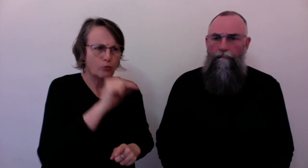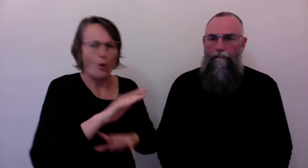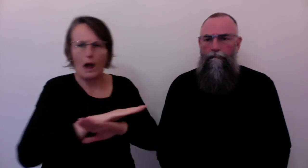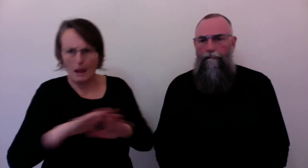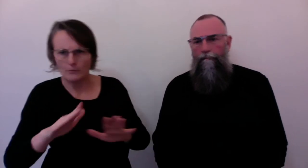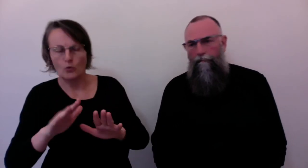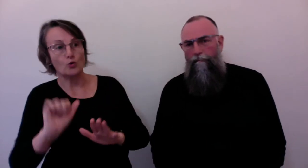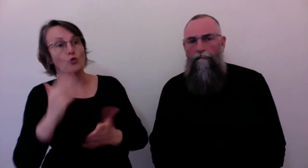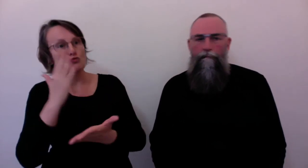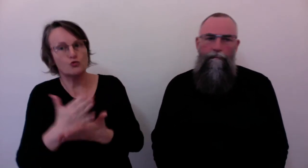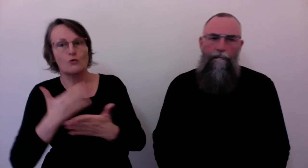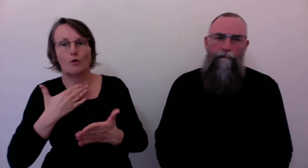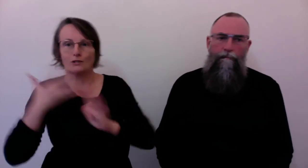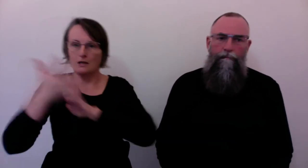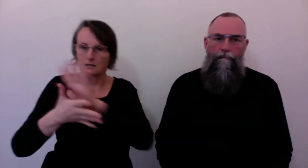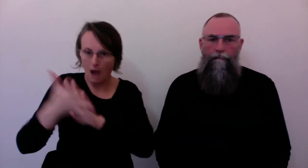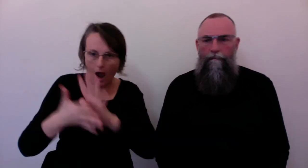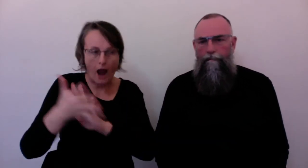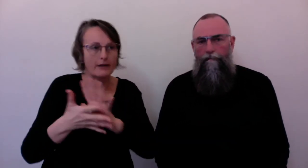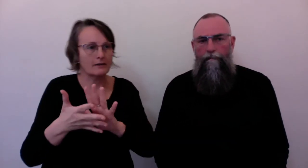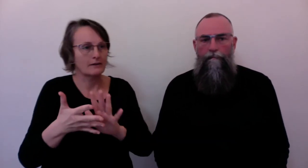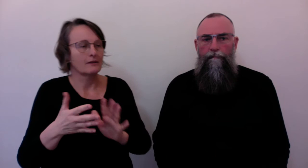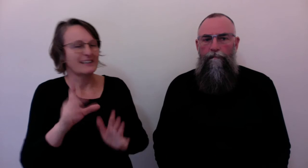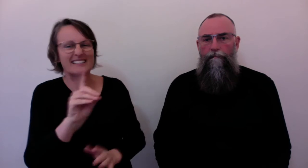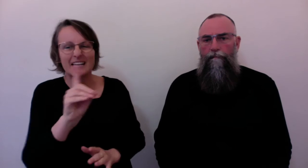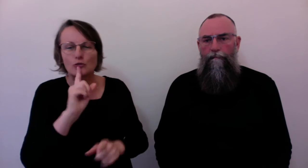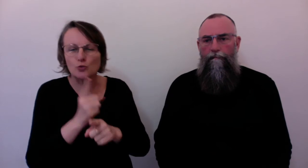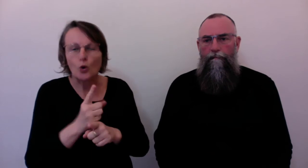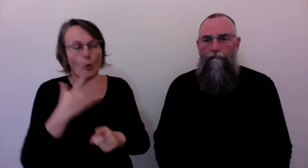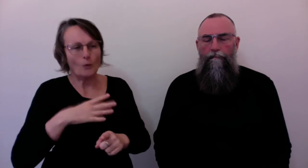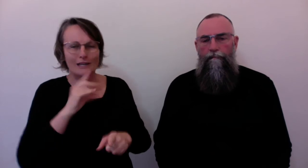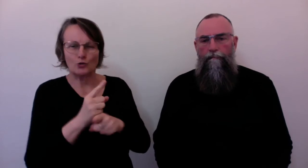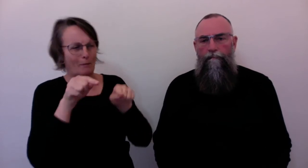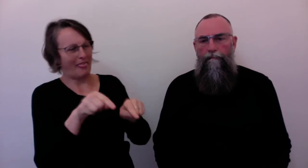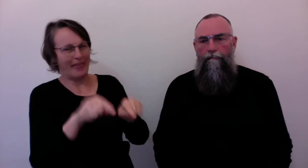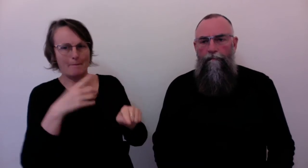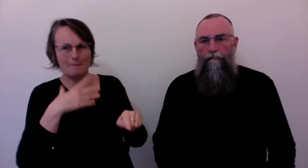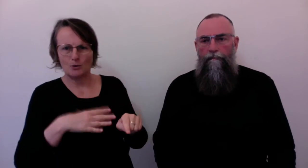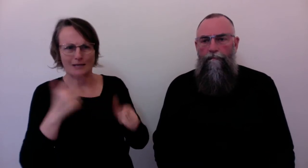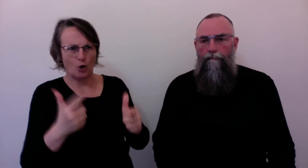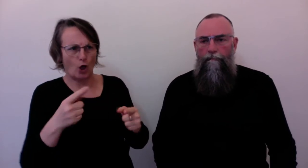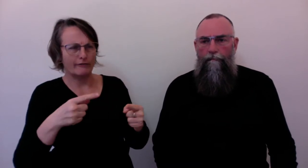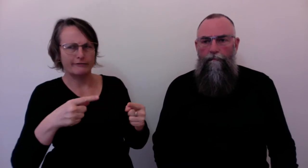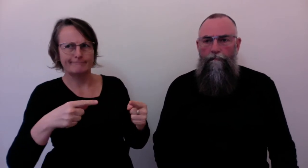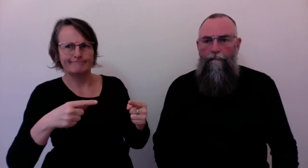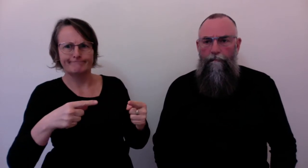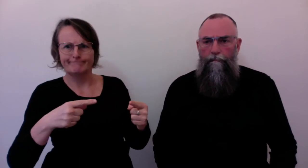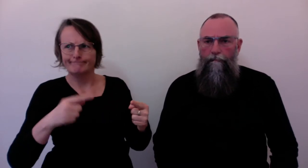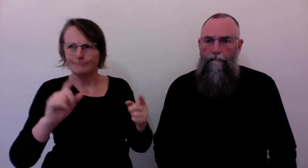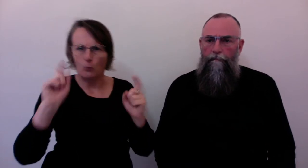language. We should need to play in that space, because there is full, you know, angst, and if you have a cochlear